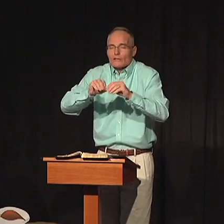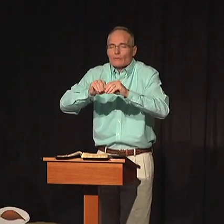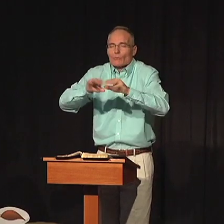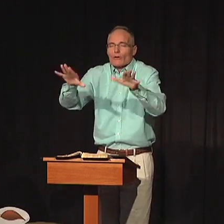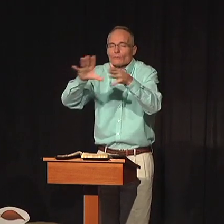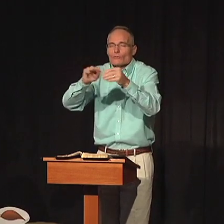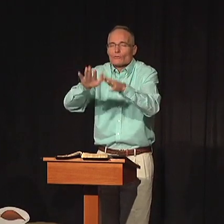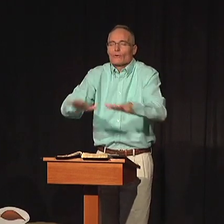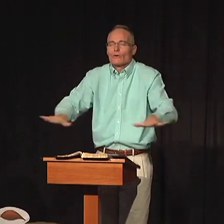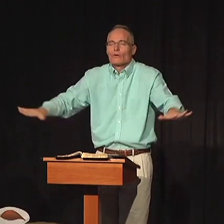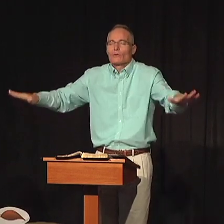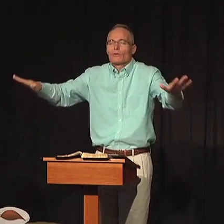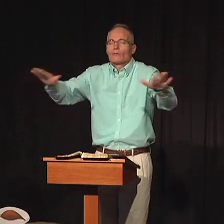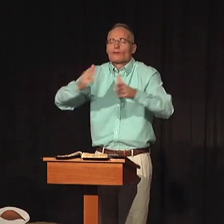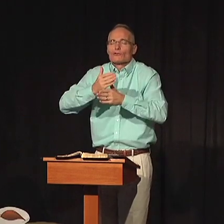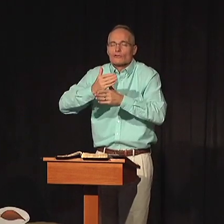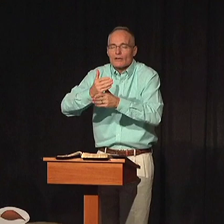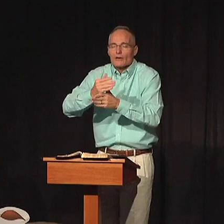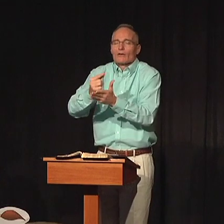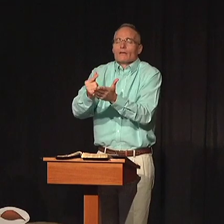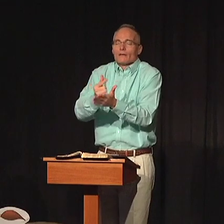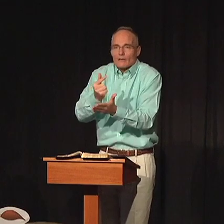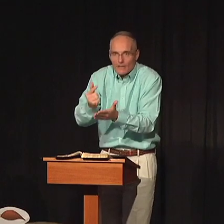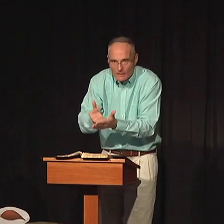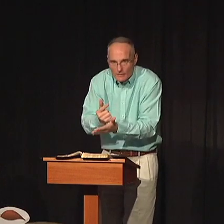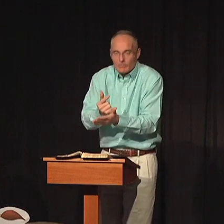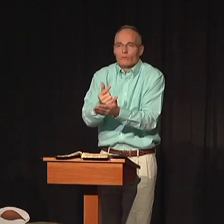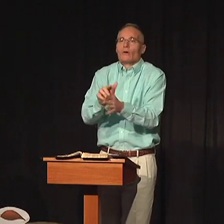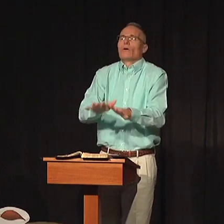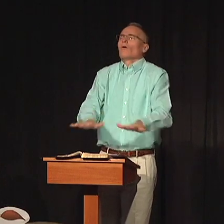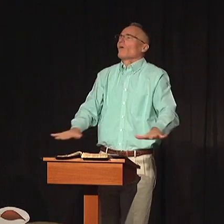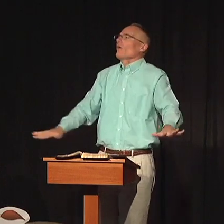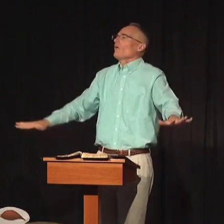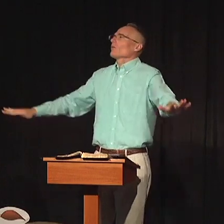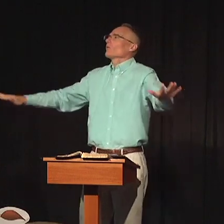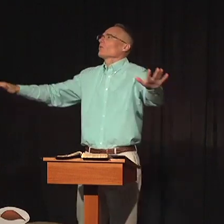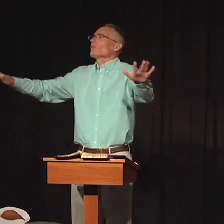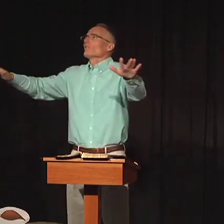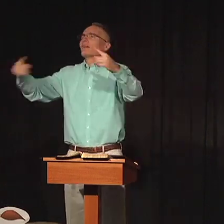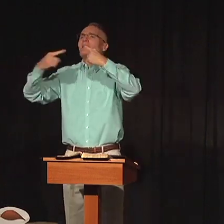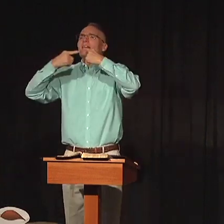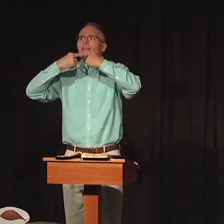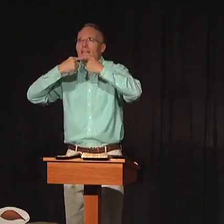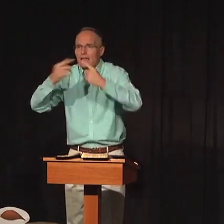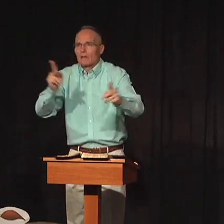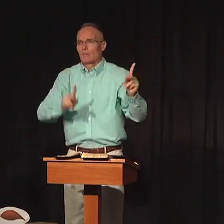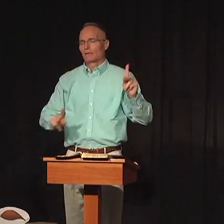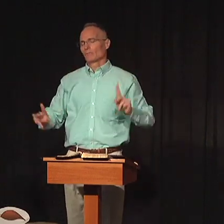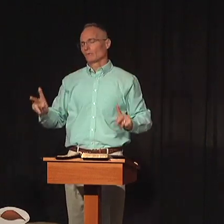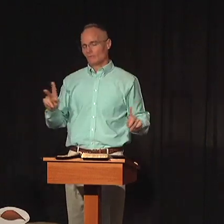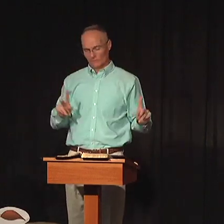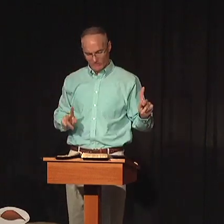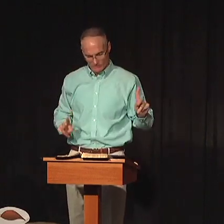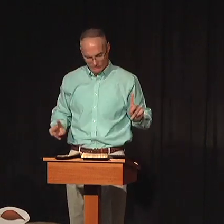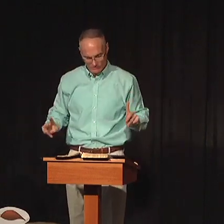Tell your story. Spread your story all over. Share the gospel all over. Tell